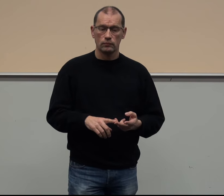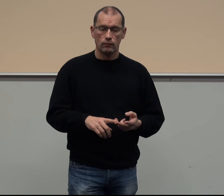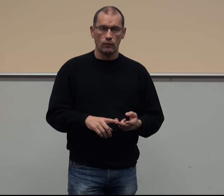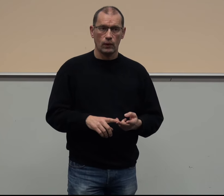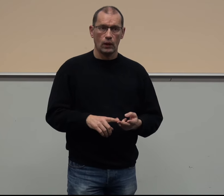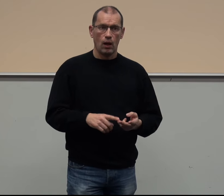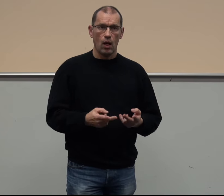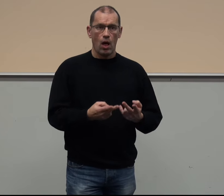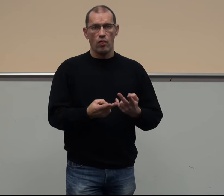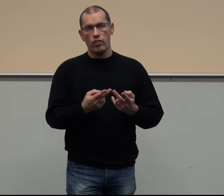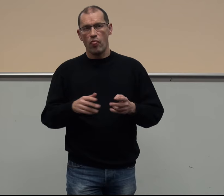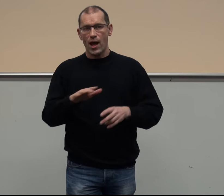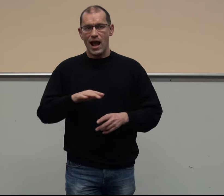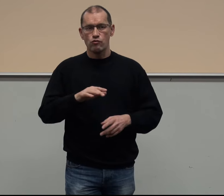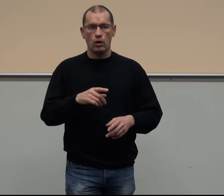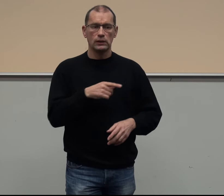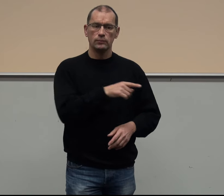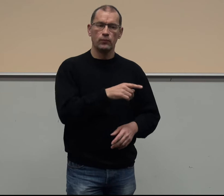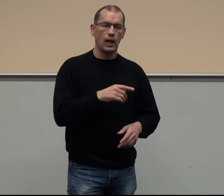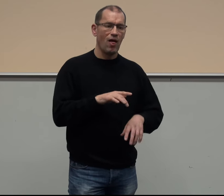kind of improvements that we can build upon.